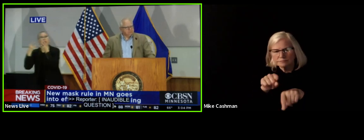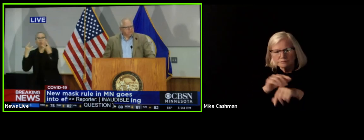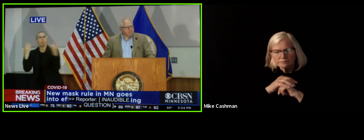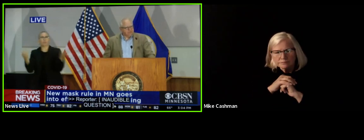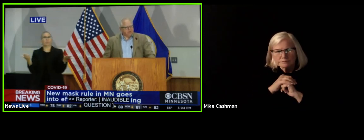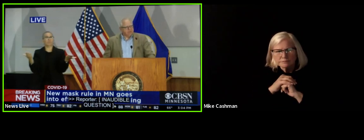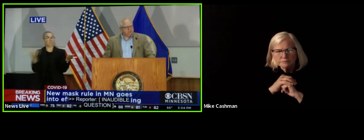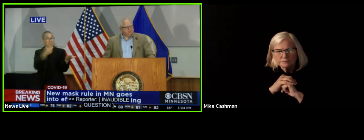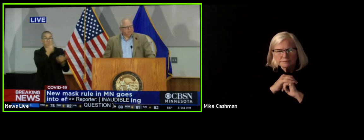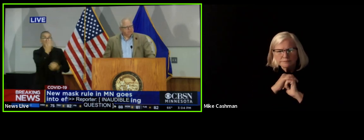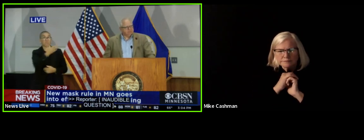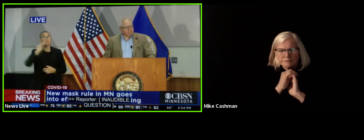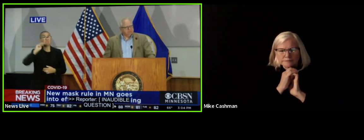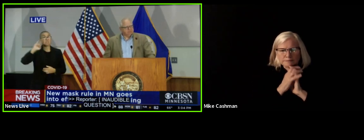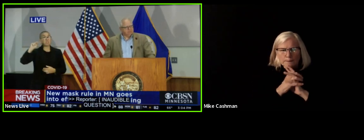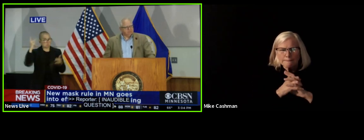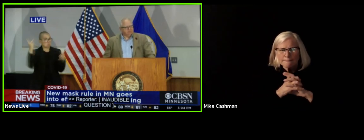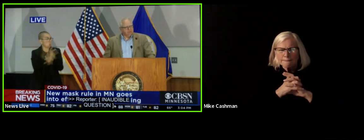we recommend. That's right.